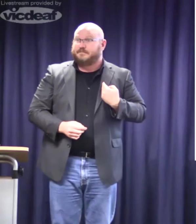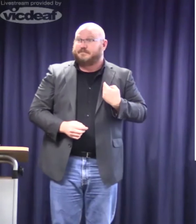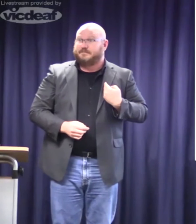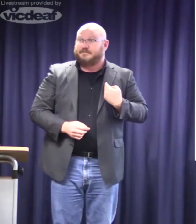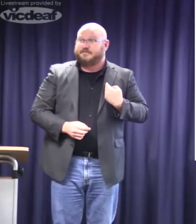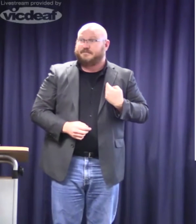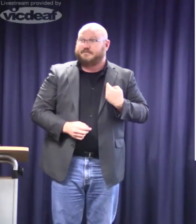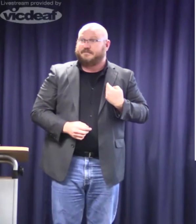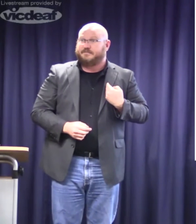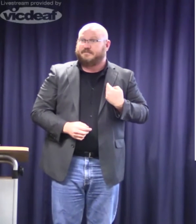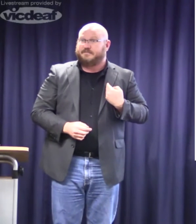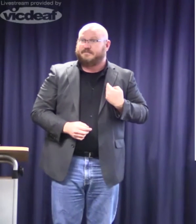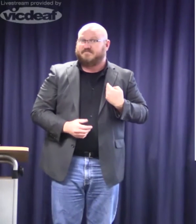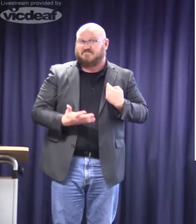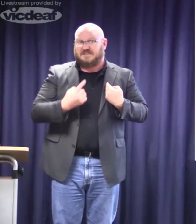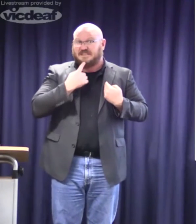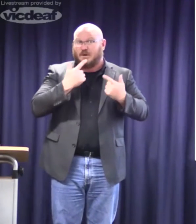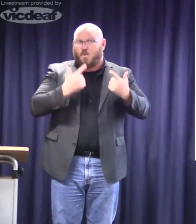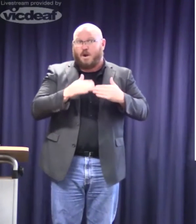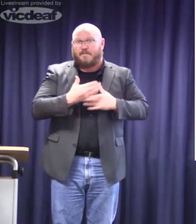he declined to respond.